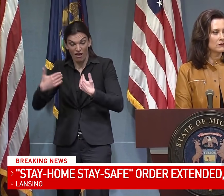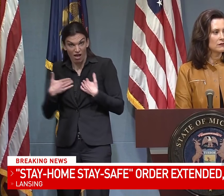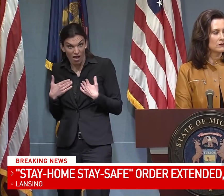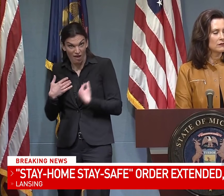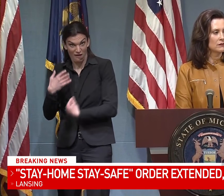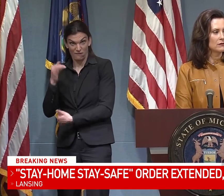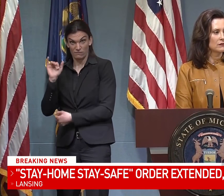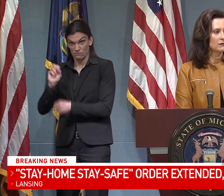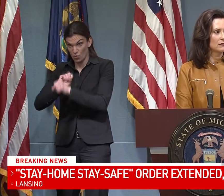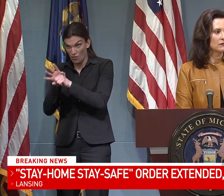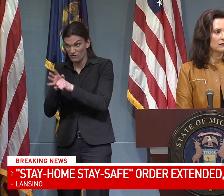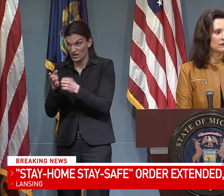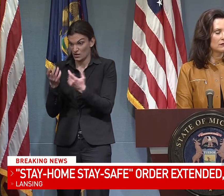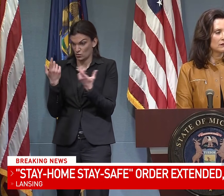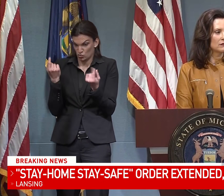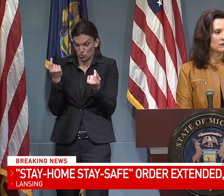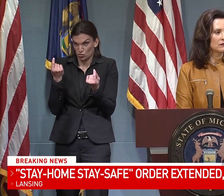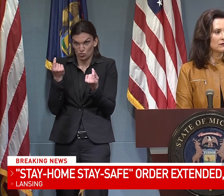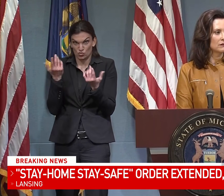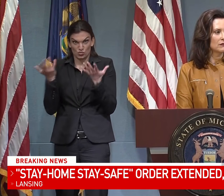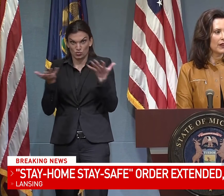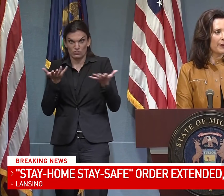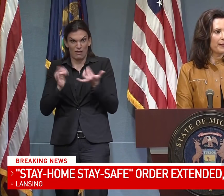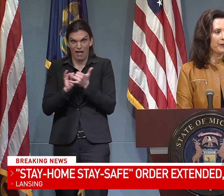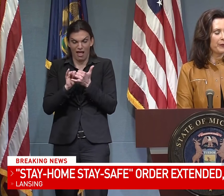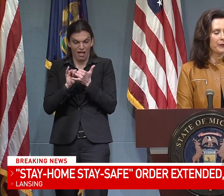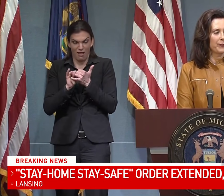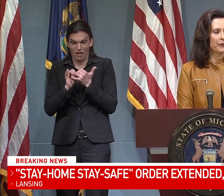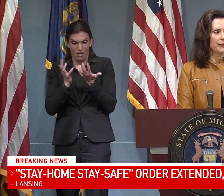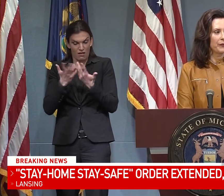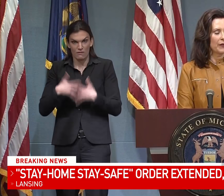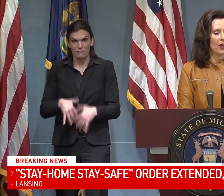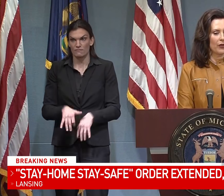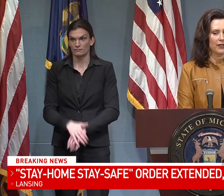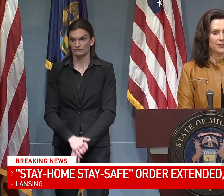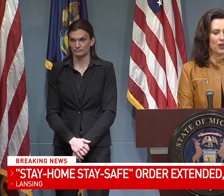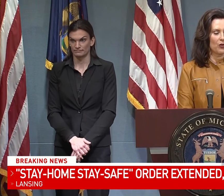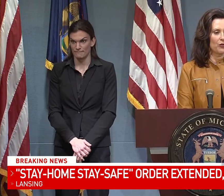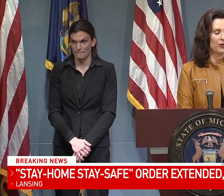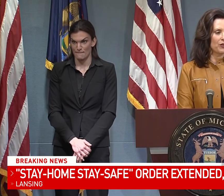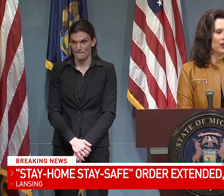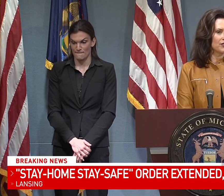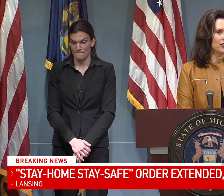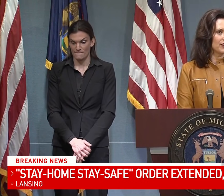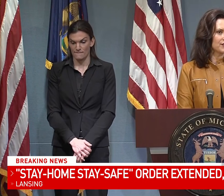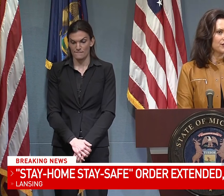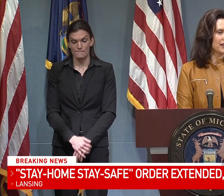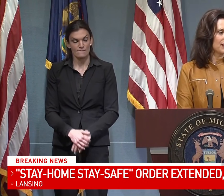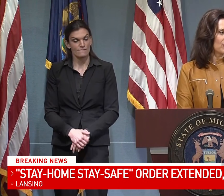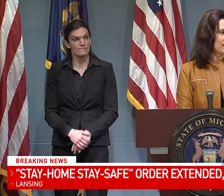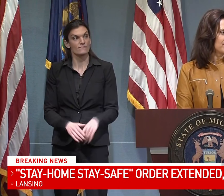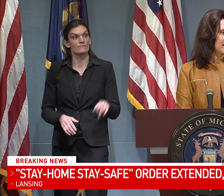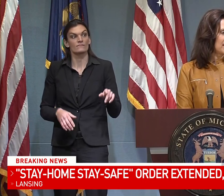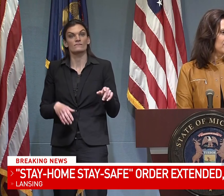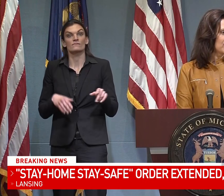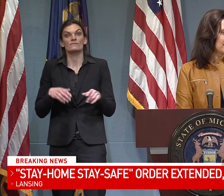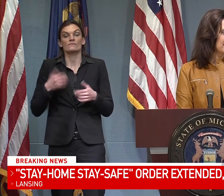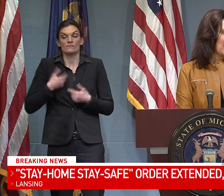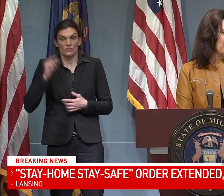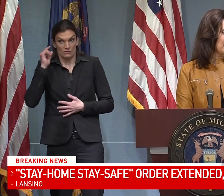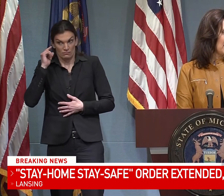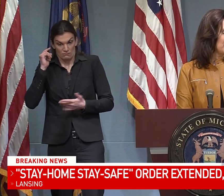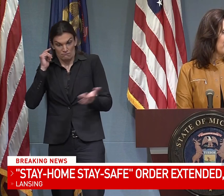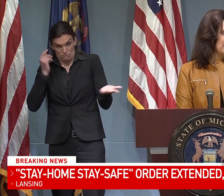to parcel out where those cases are for the families to know. Okay, so with regard to lawsuits, I can't